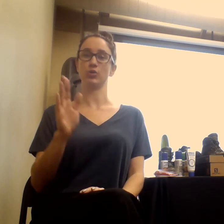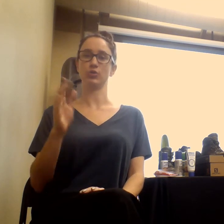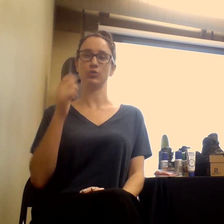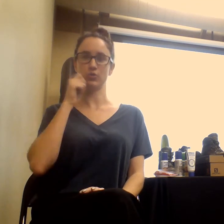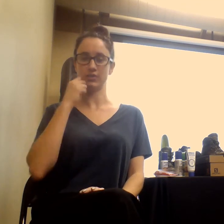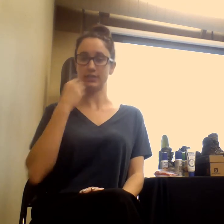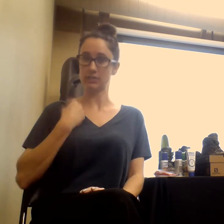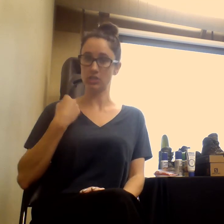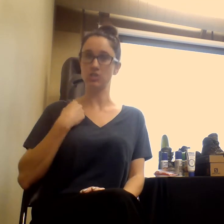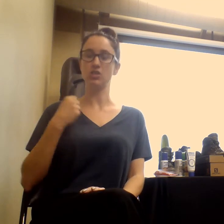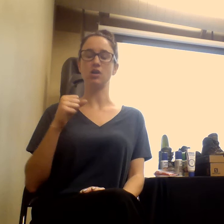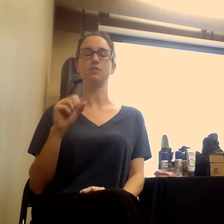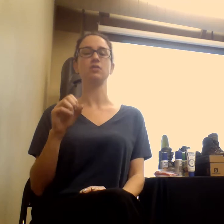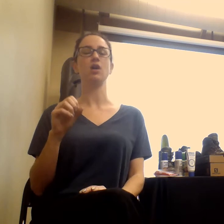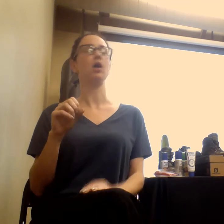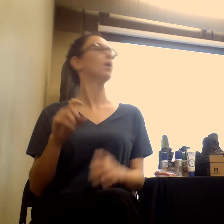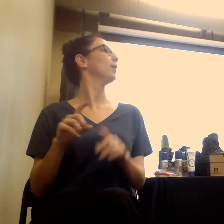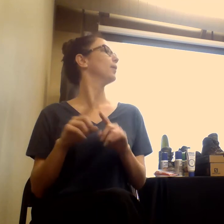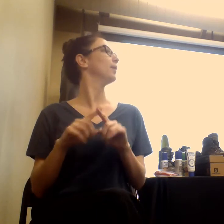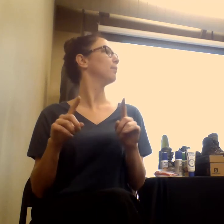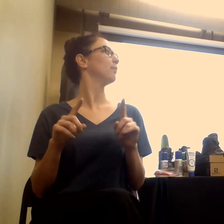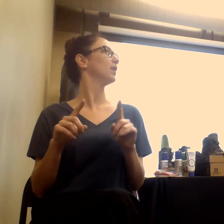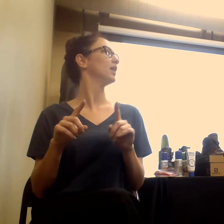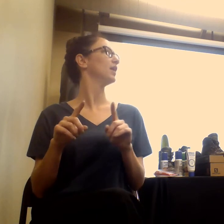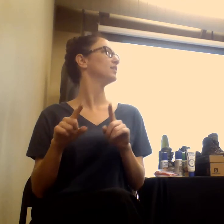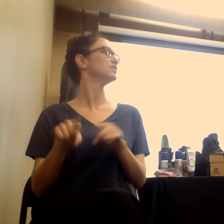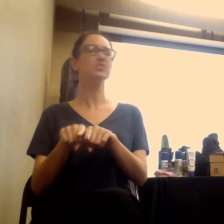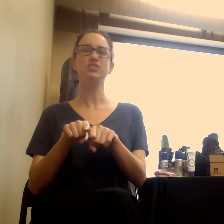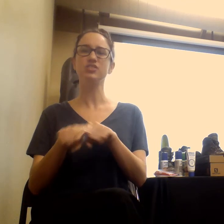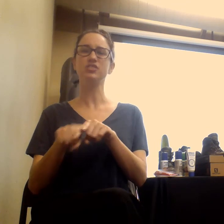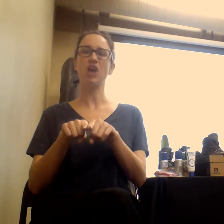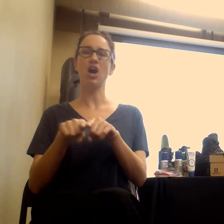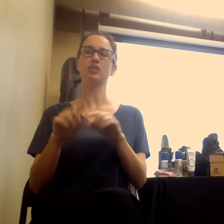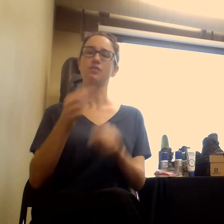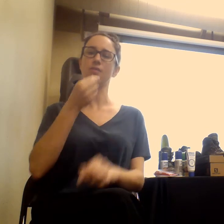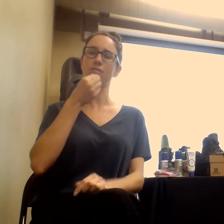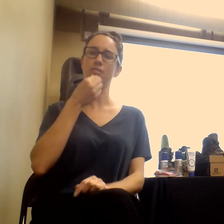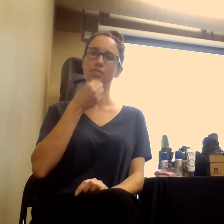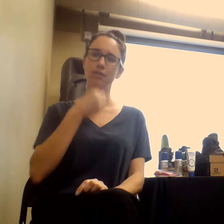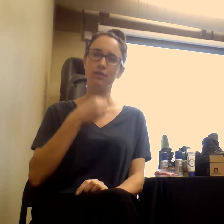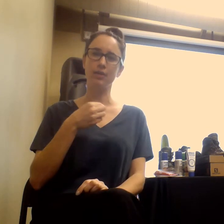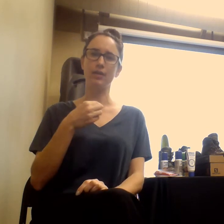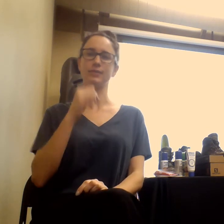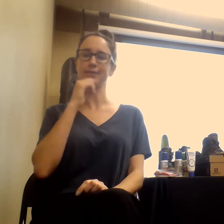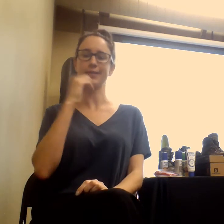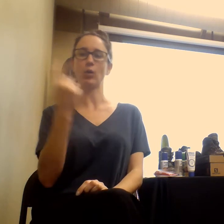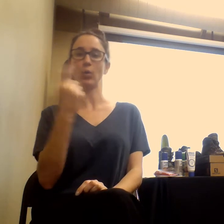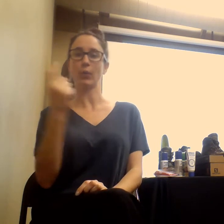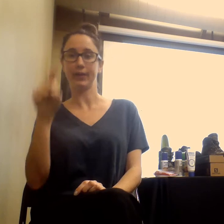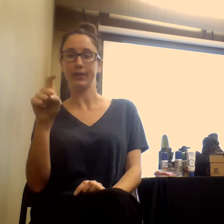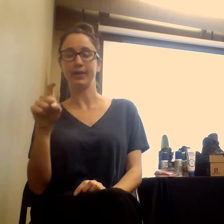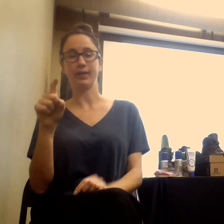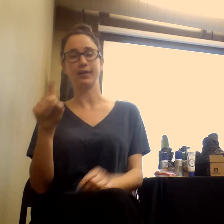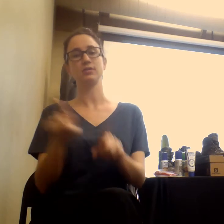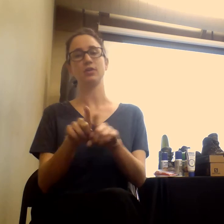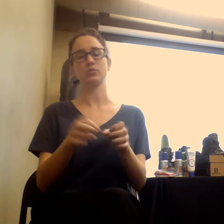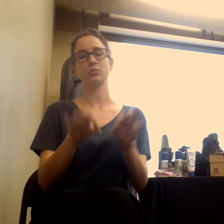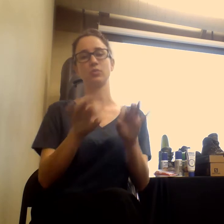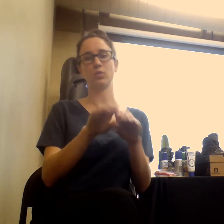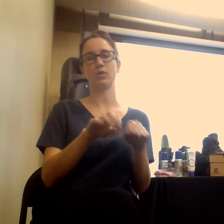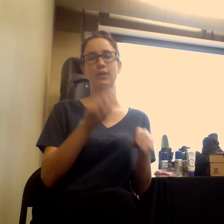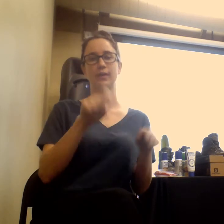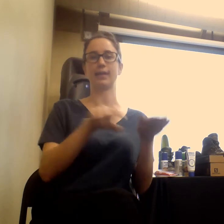Don't just go grab some cycling socks or some PhD Smart Rules. You need a liner. I had some of these. I couldn't